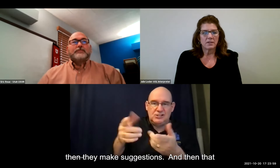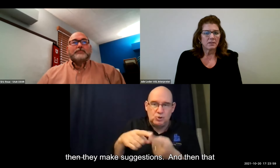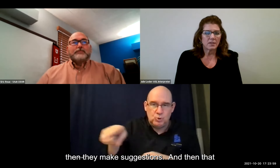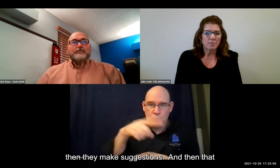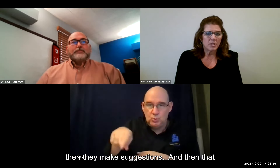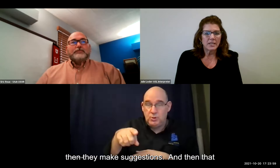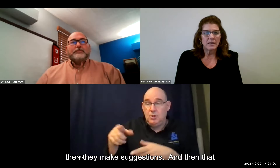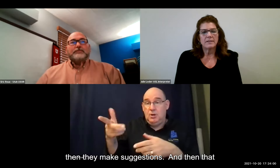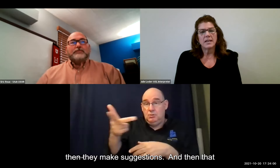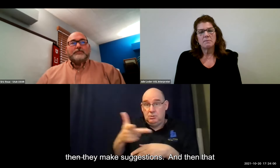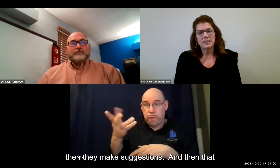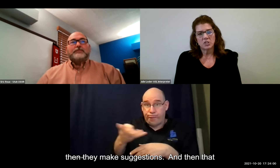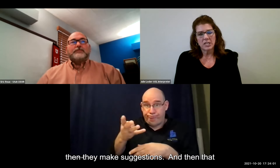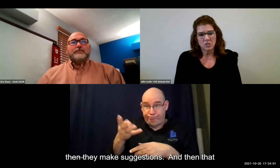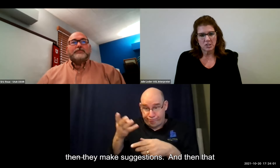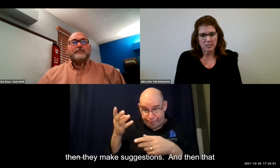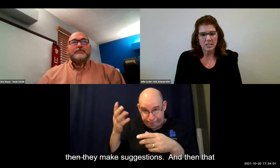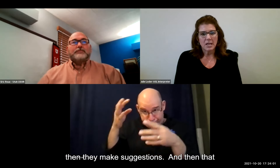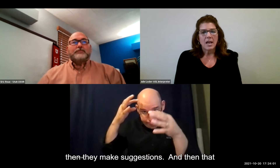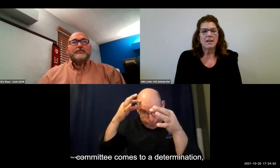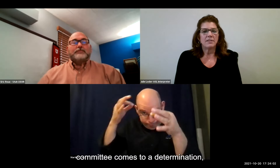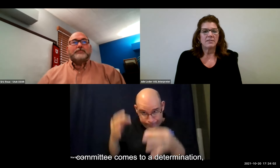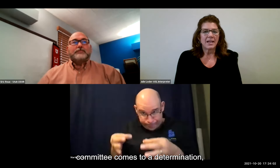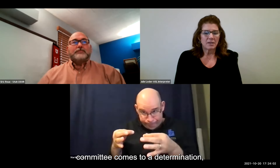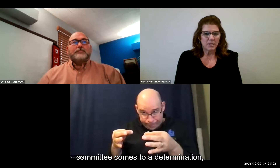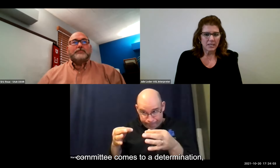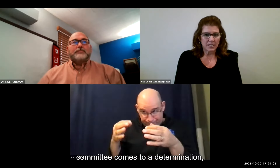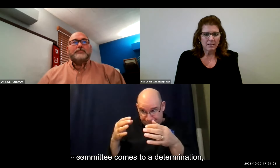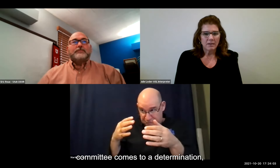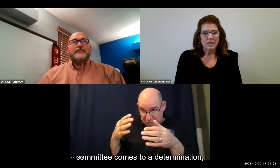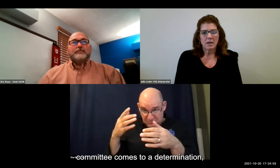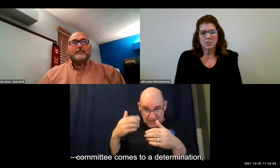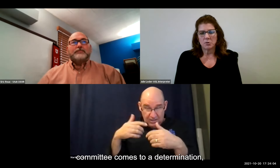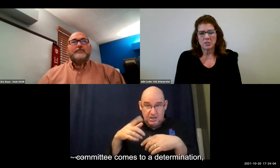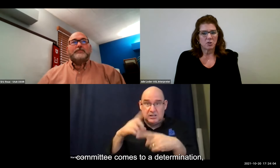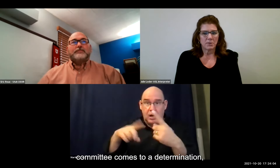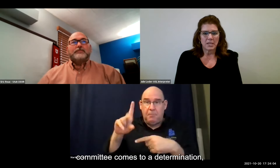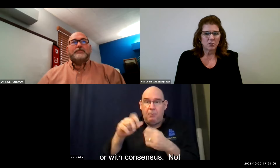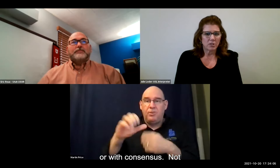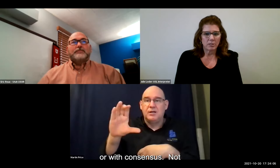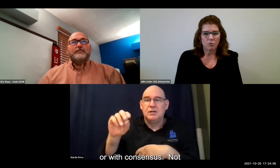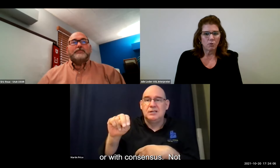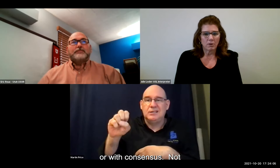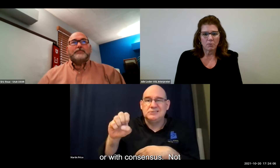with the community. And then they make suggestions, and then that committee comes to a determination or